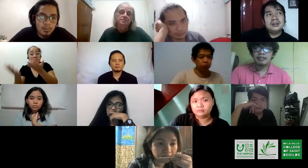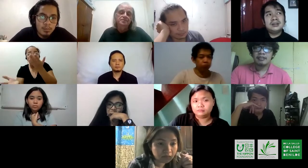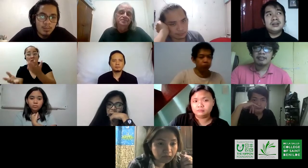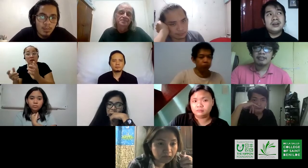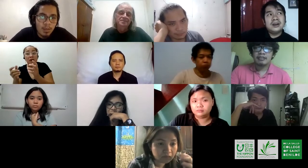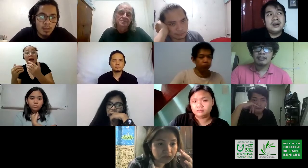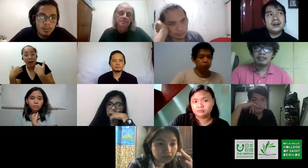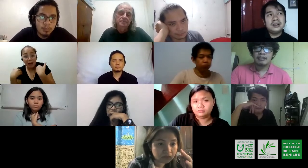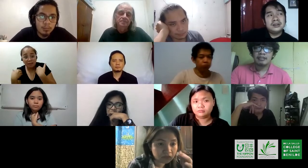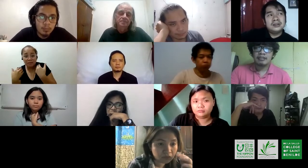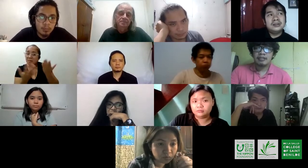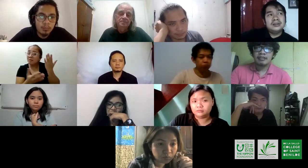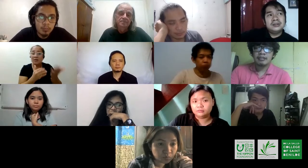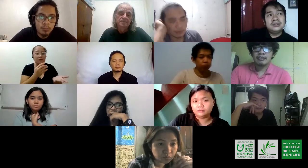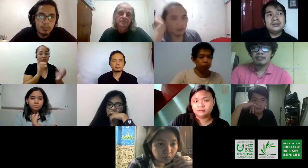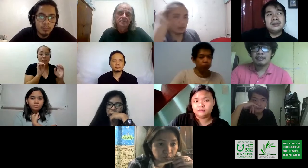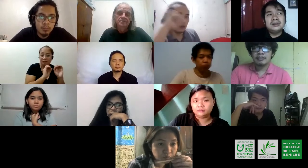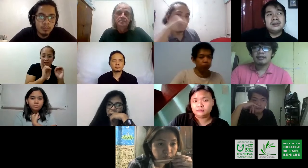doesn't.